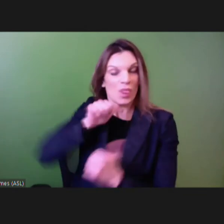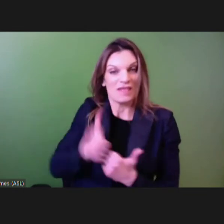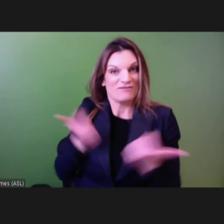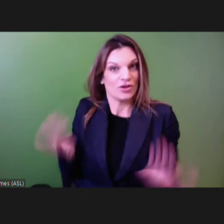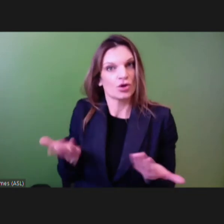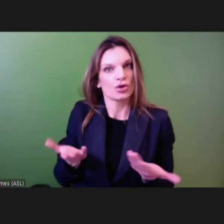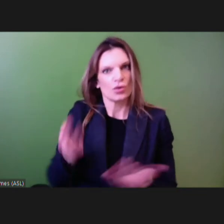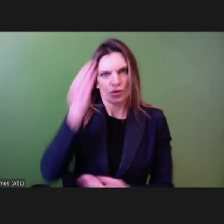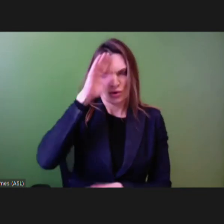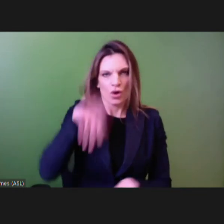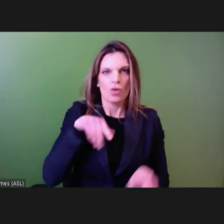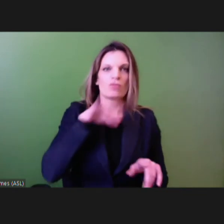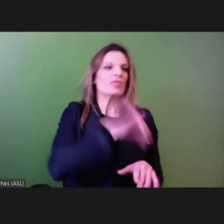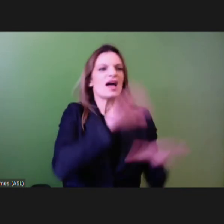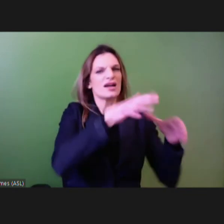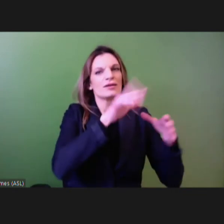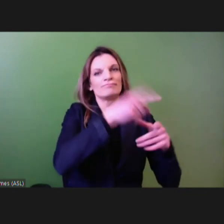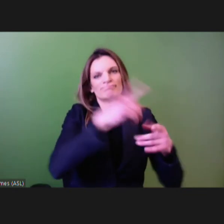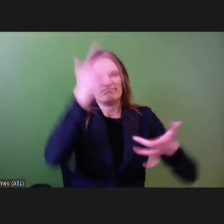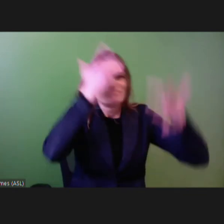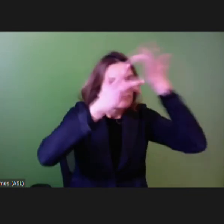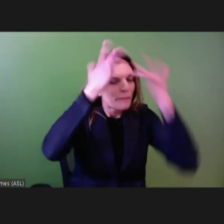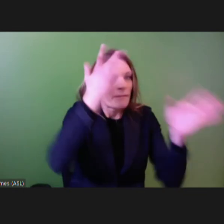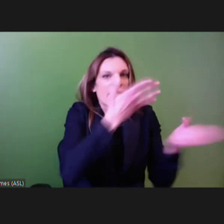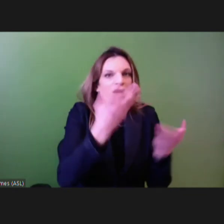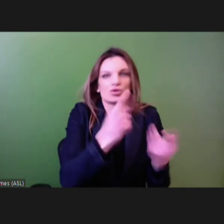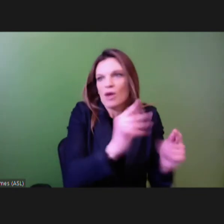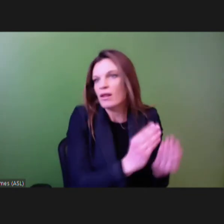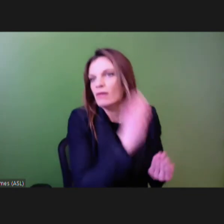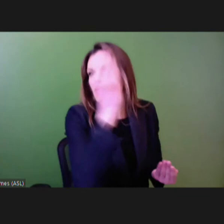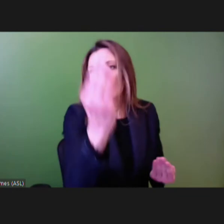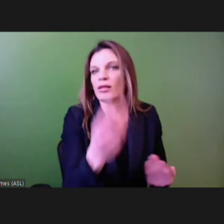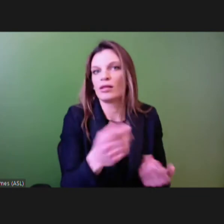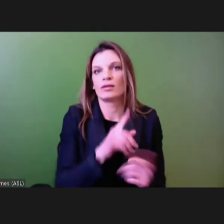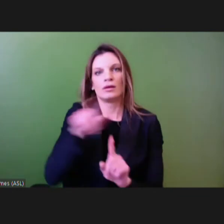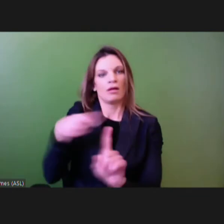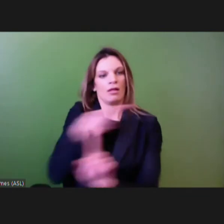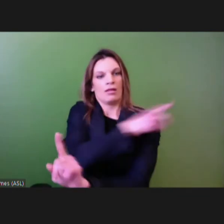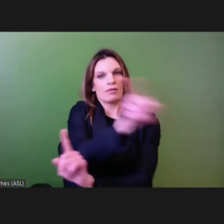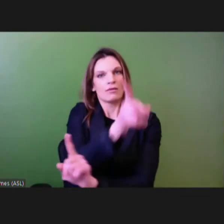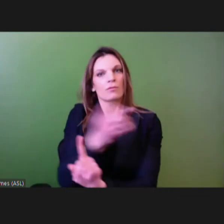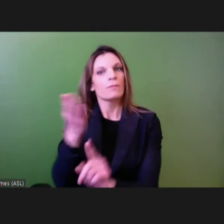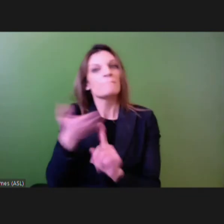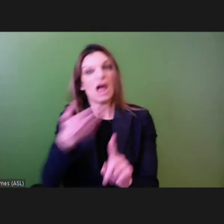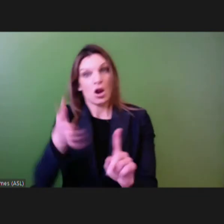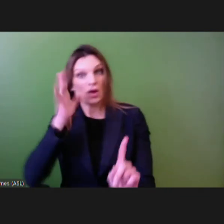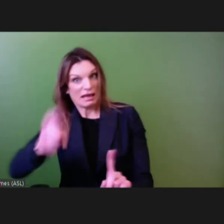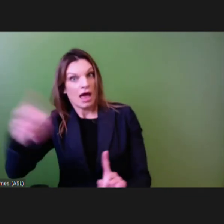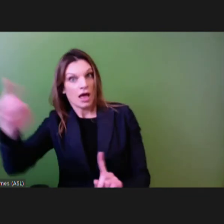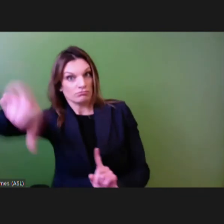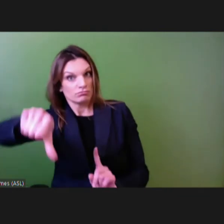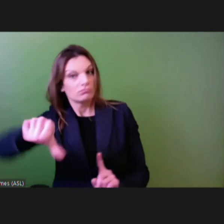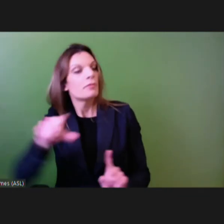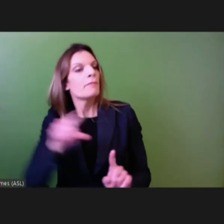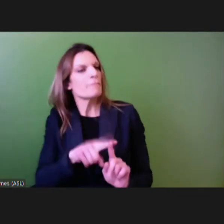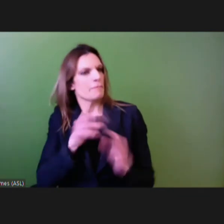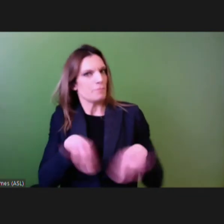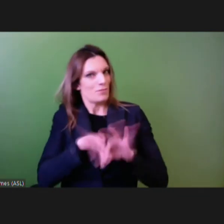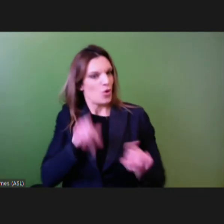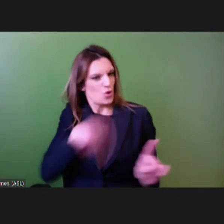these proposals, while some of them could even be determined to be, as I mentioned,